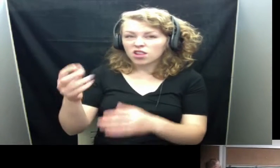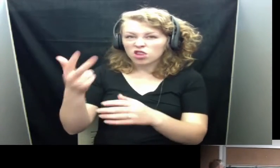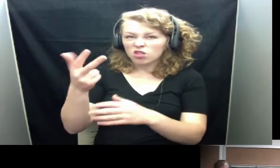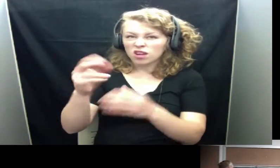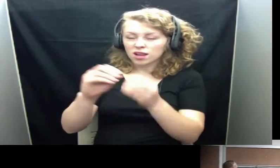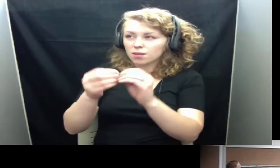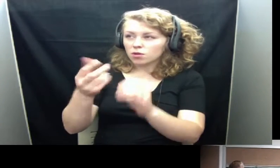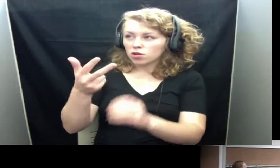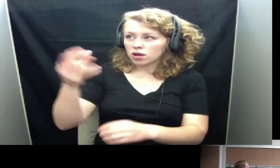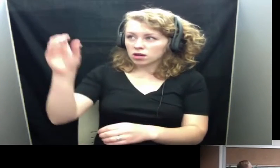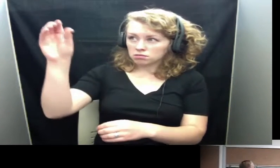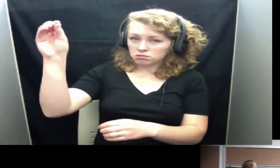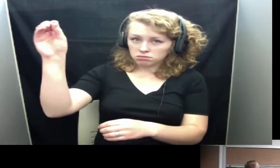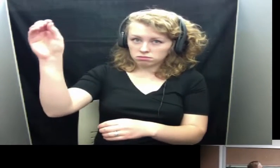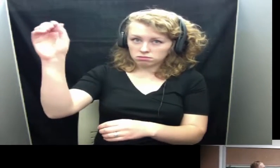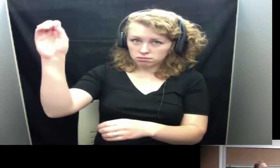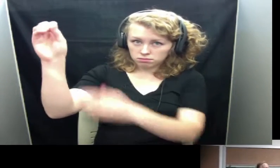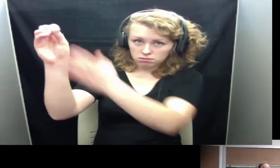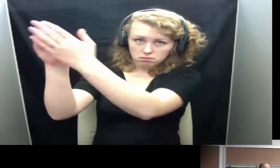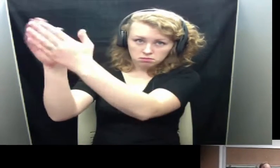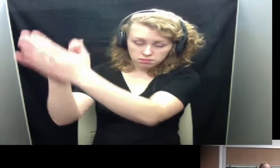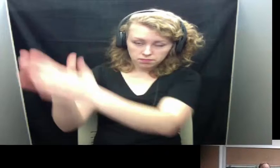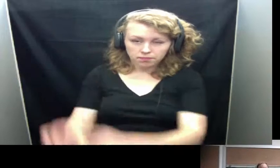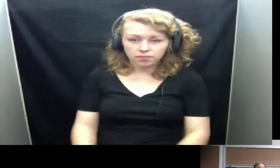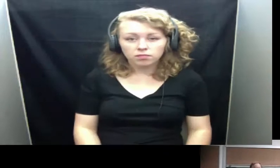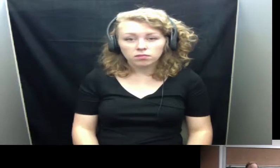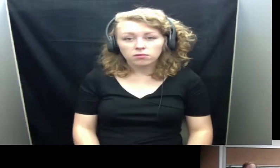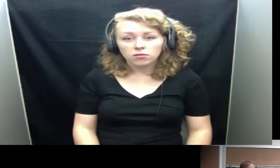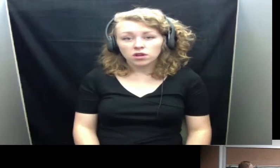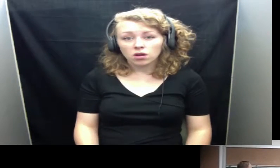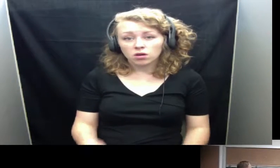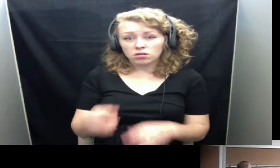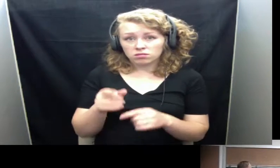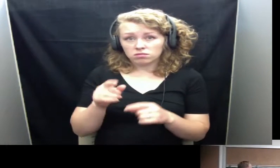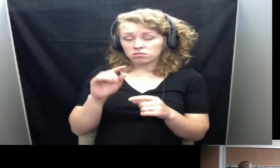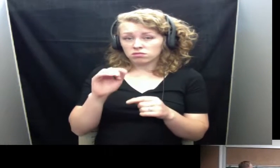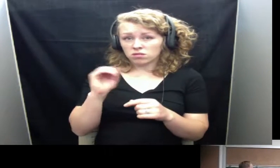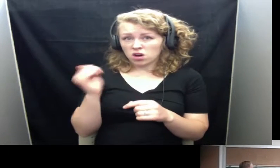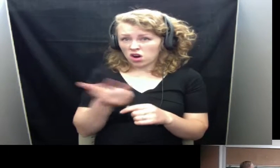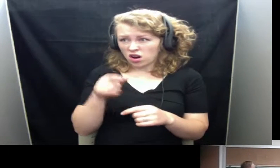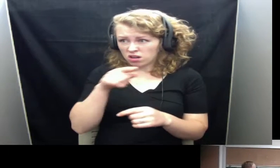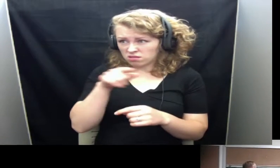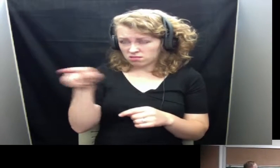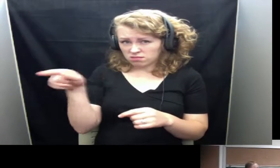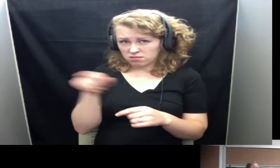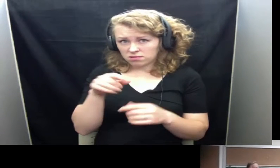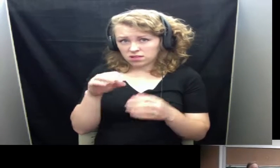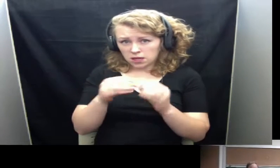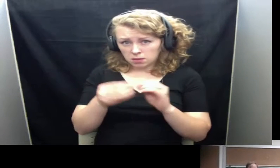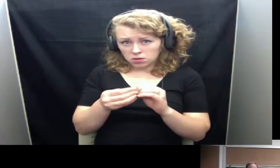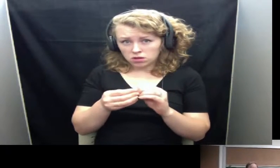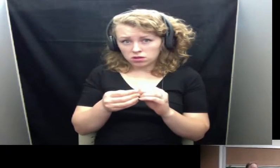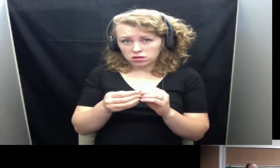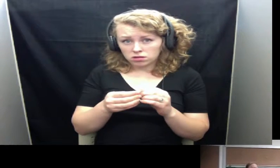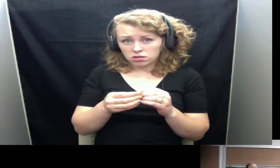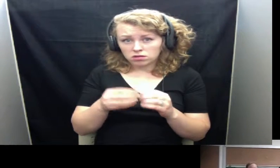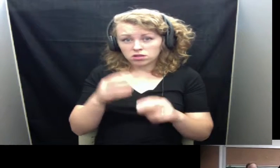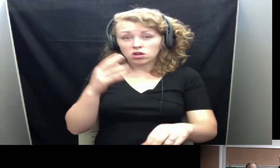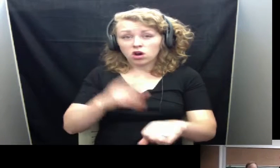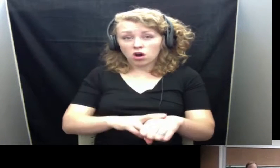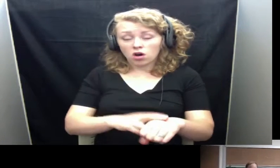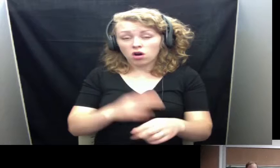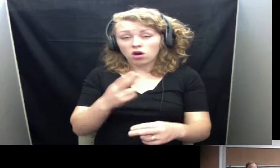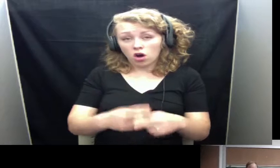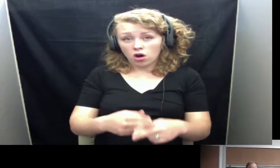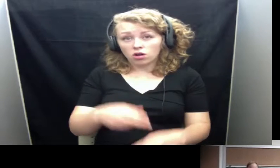so far, the numbers I have on here are called whole numbers, and those are the numbers 0, 1, 2, 3, 4. Just keep